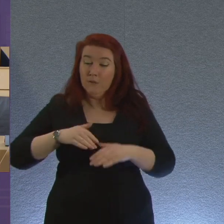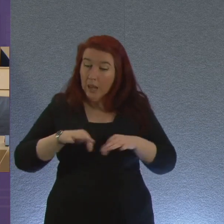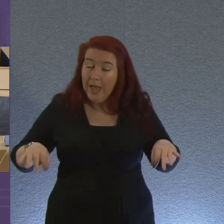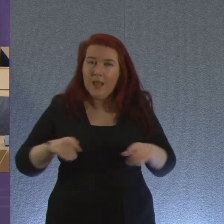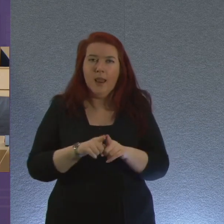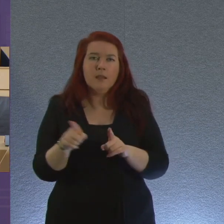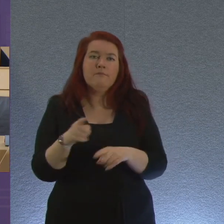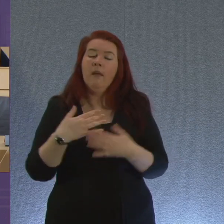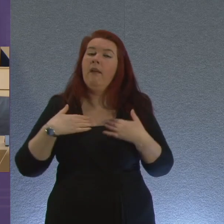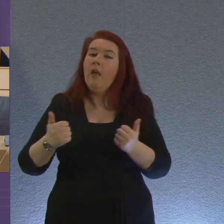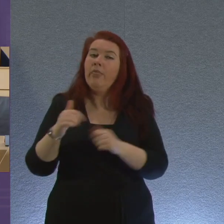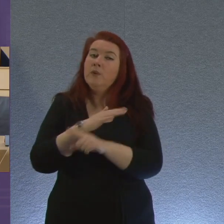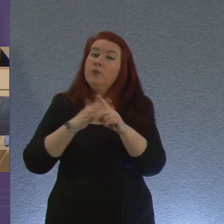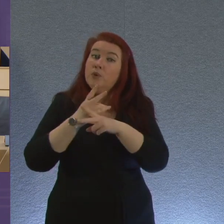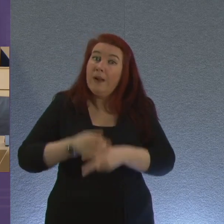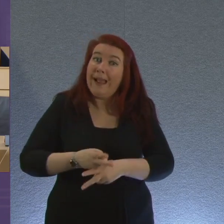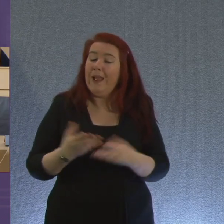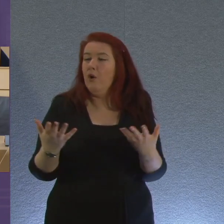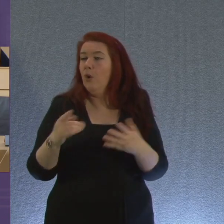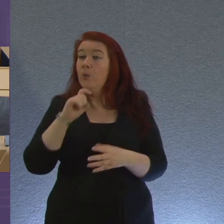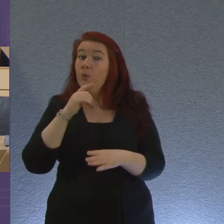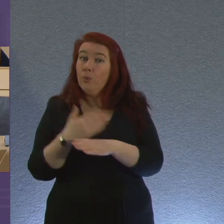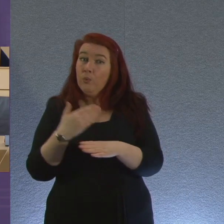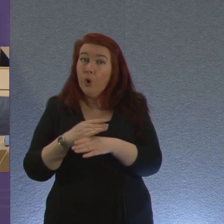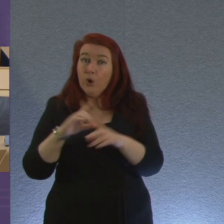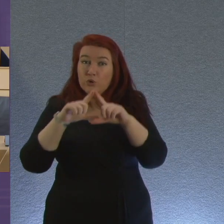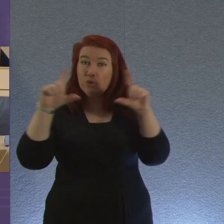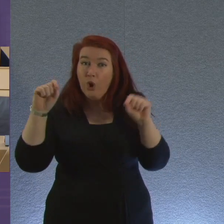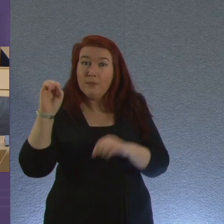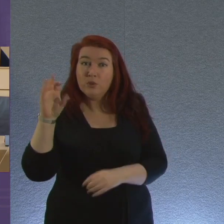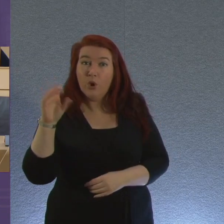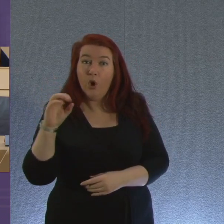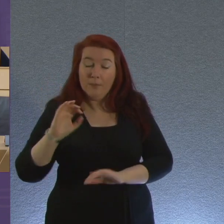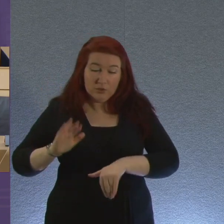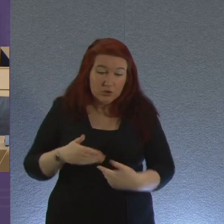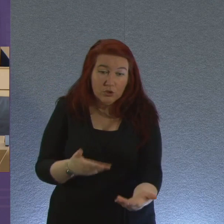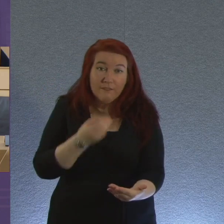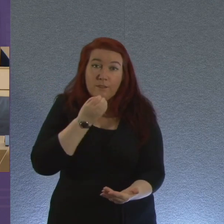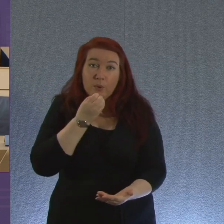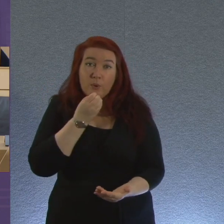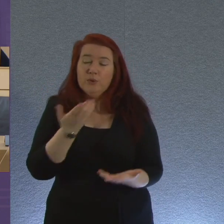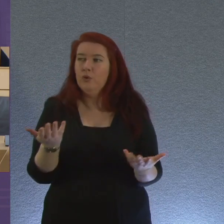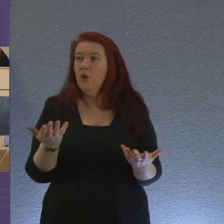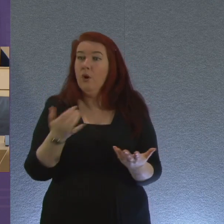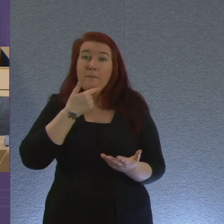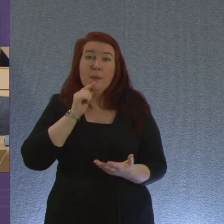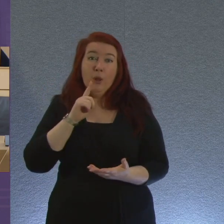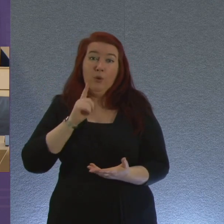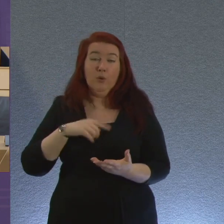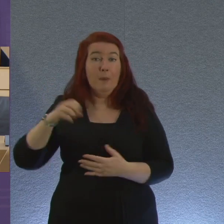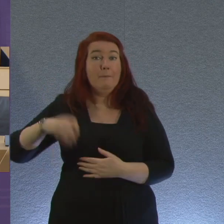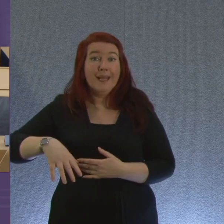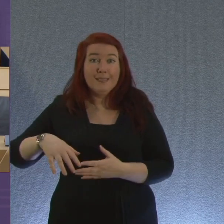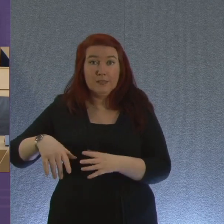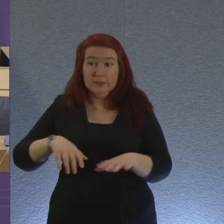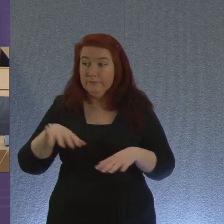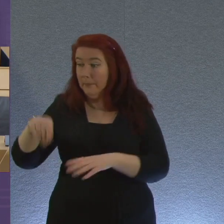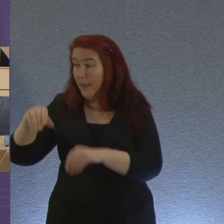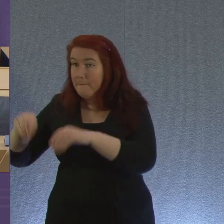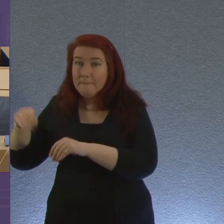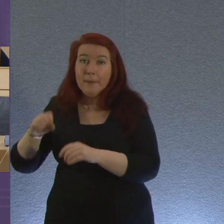care services or in the shops serving food or lifting refuge. All those